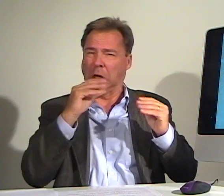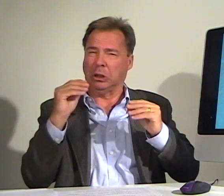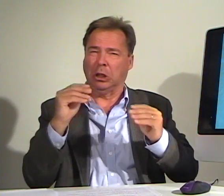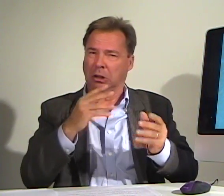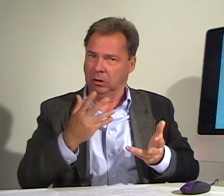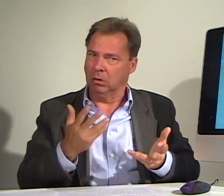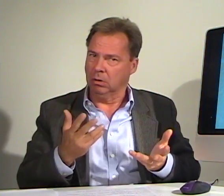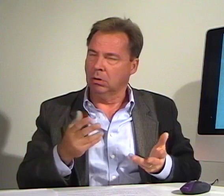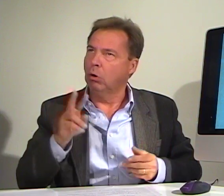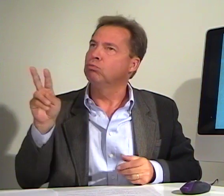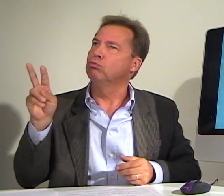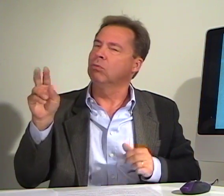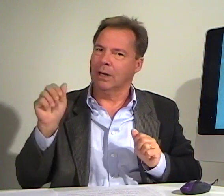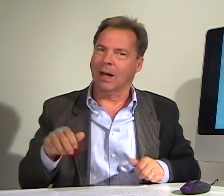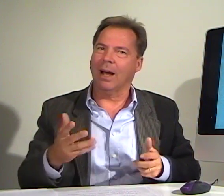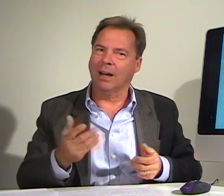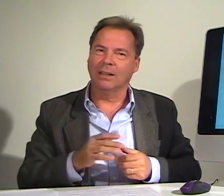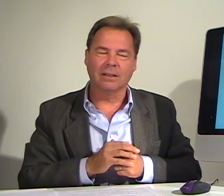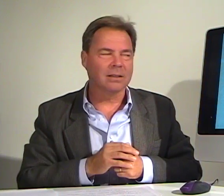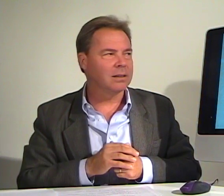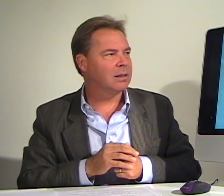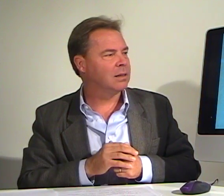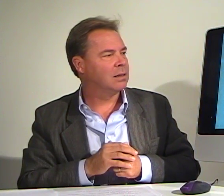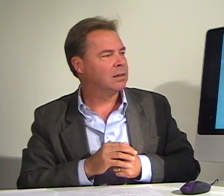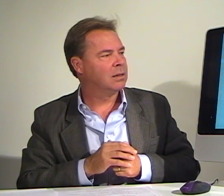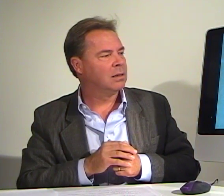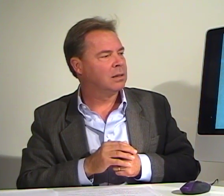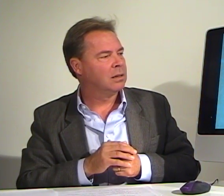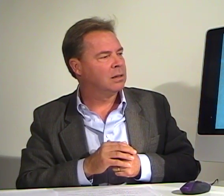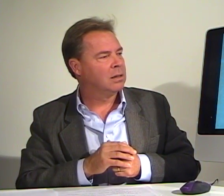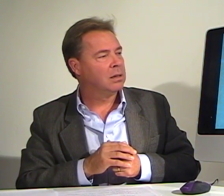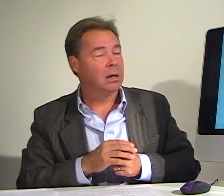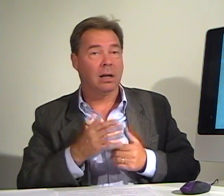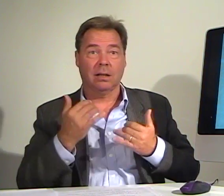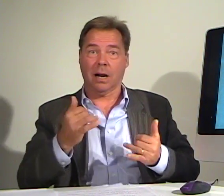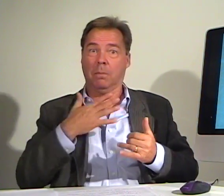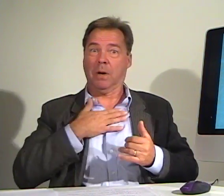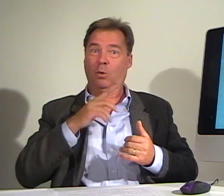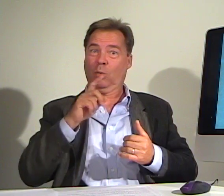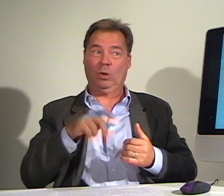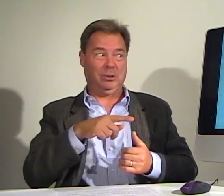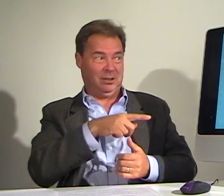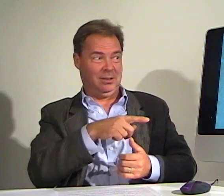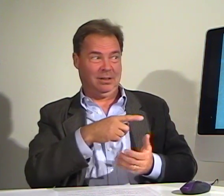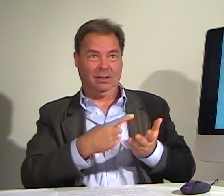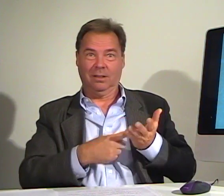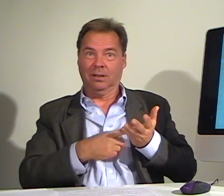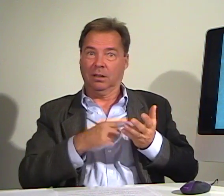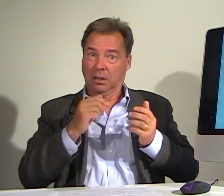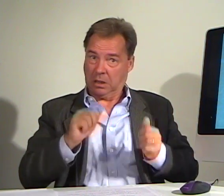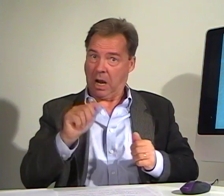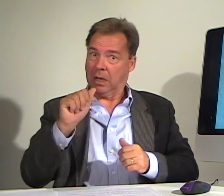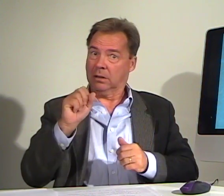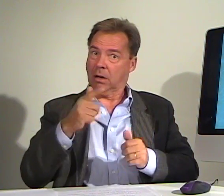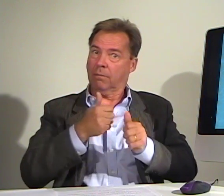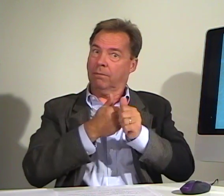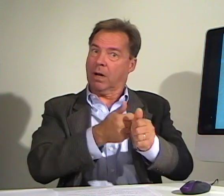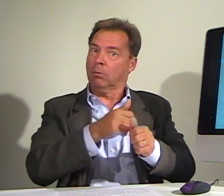turned down and instead closed captioning is turned on. So again, everybody can benefit from this. So